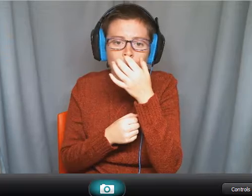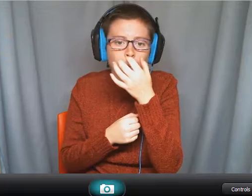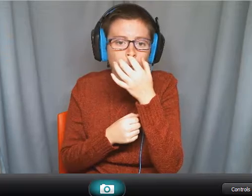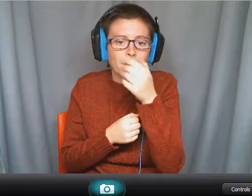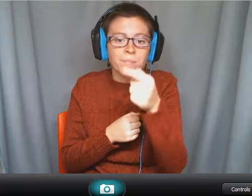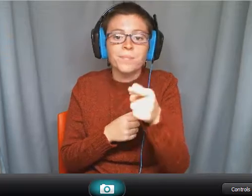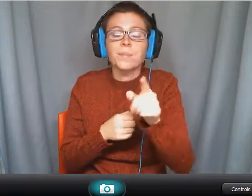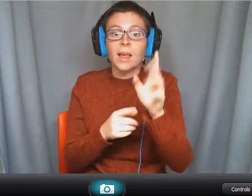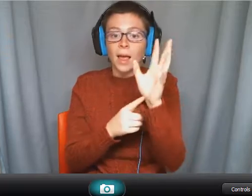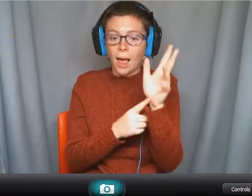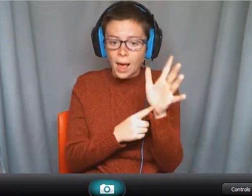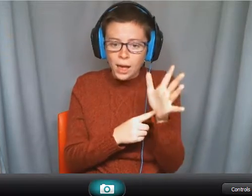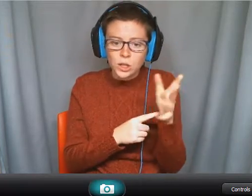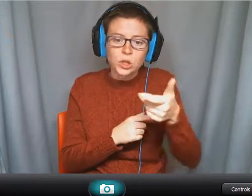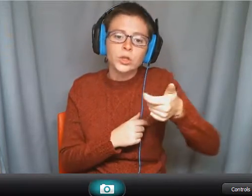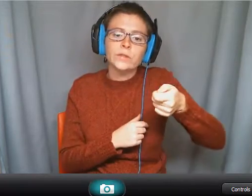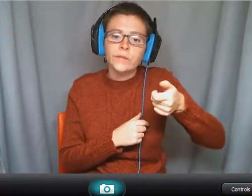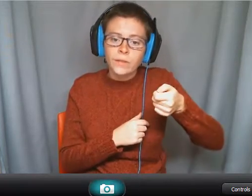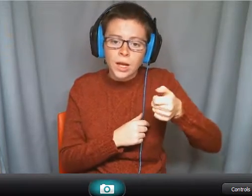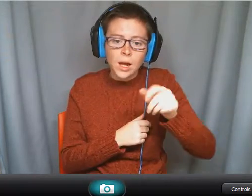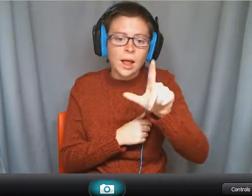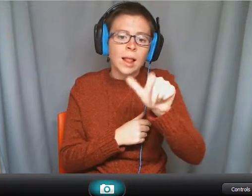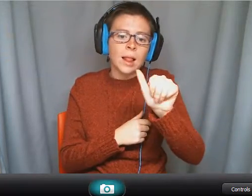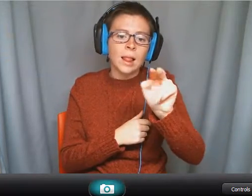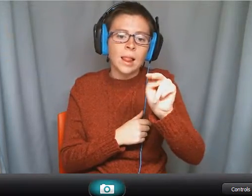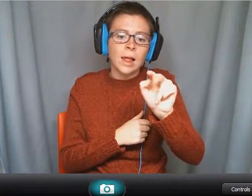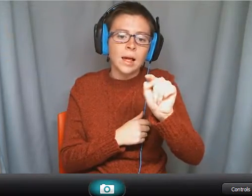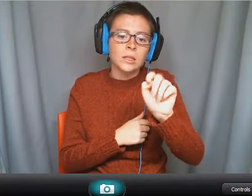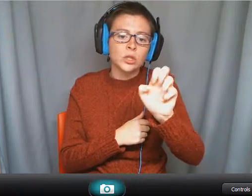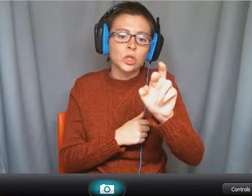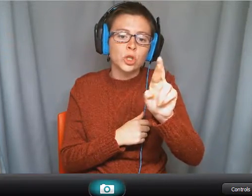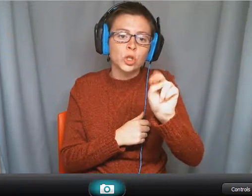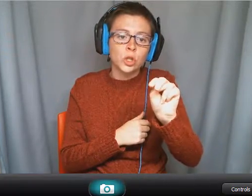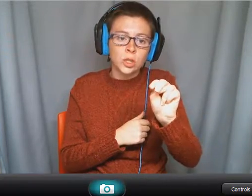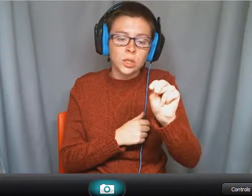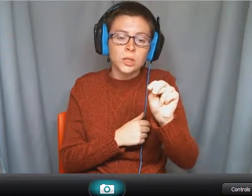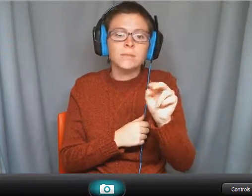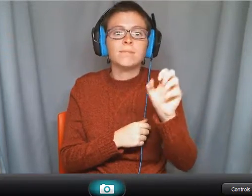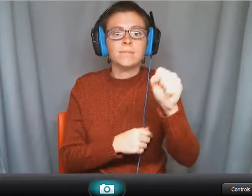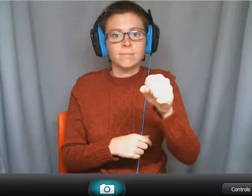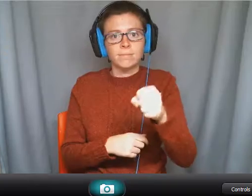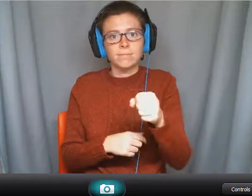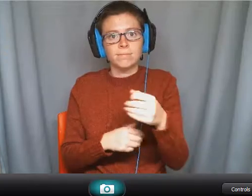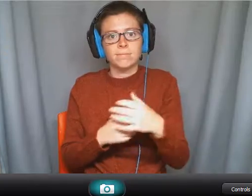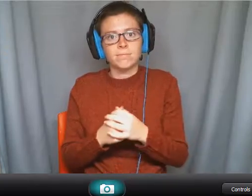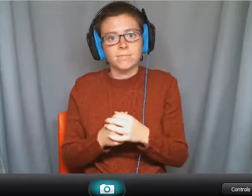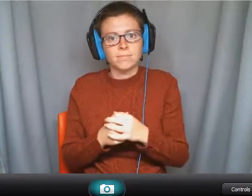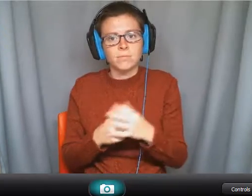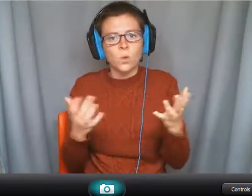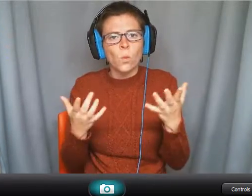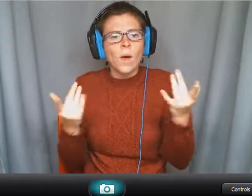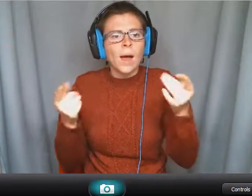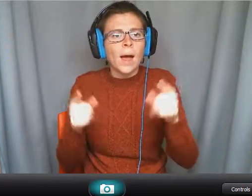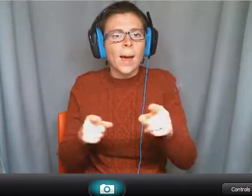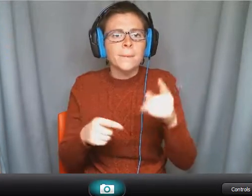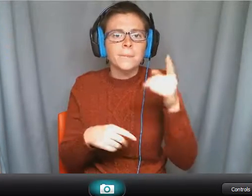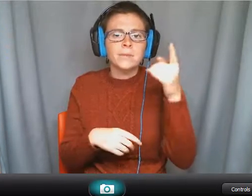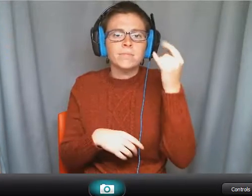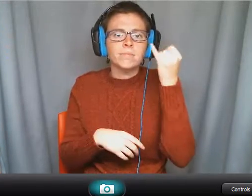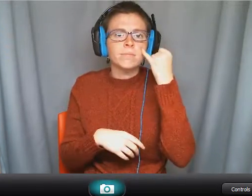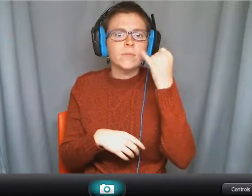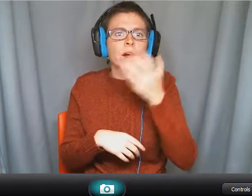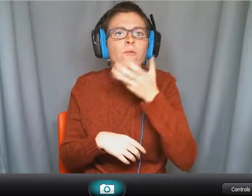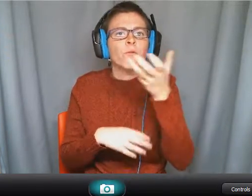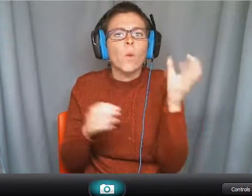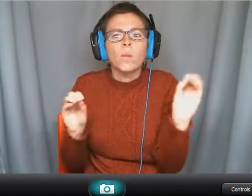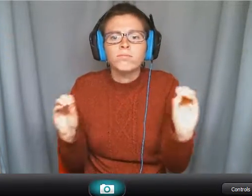electricity, right? And it might freeze. It might freeze because the sun does keep the earth warm. Good.